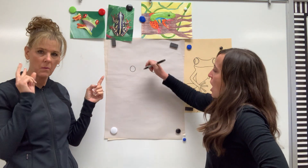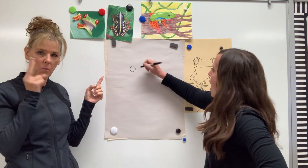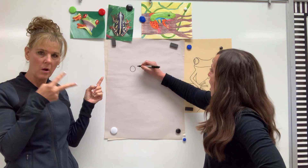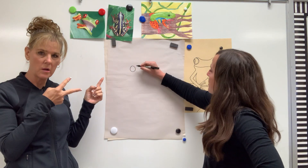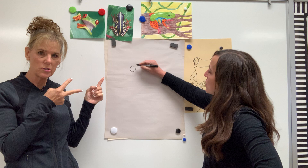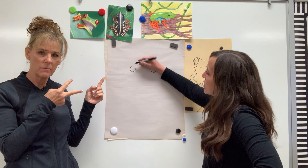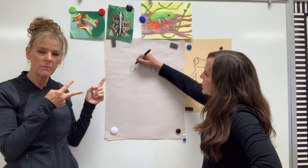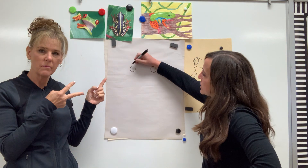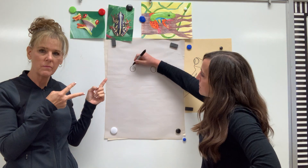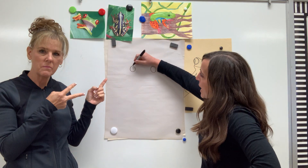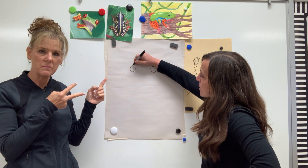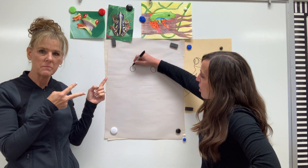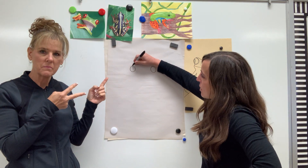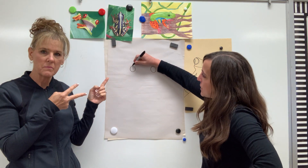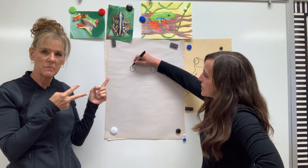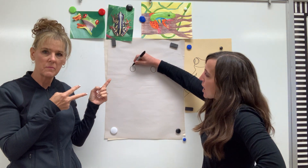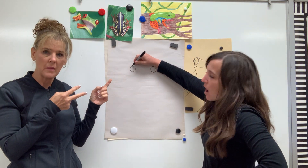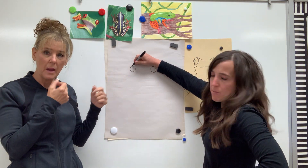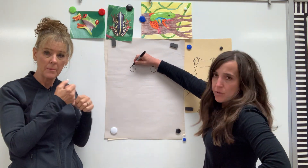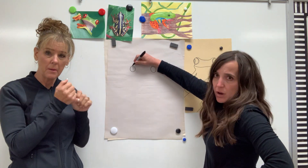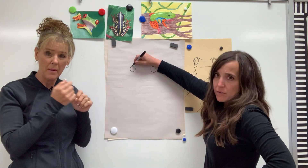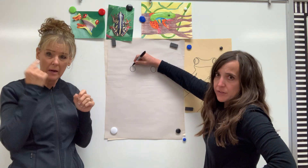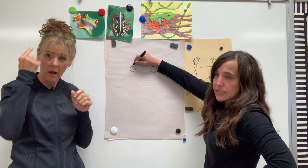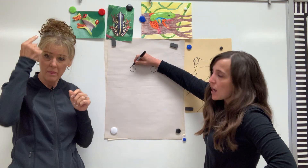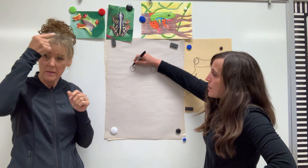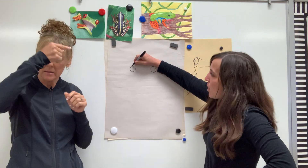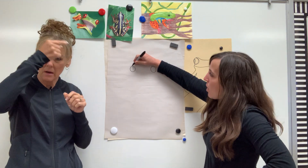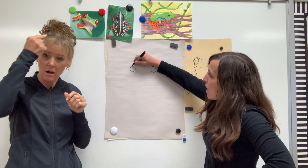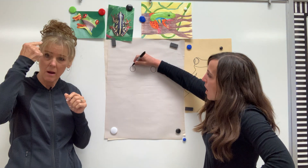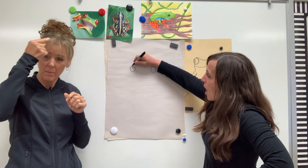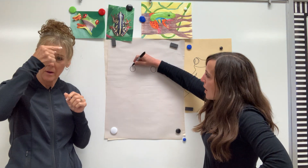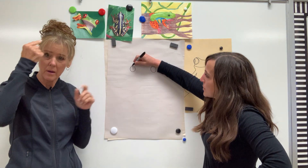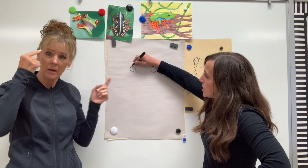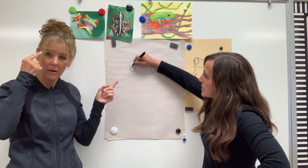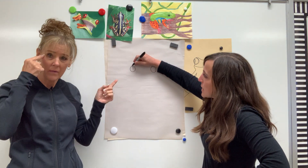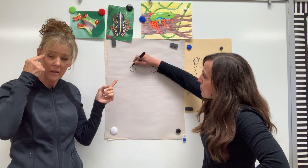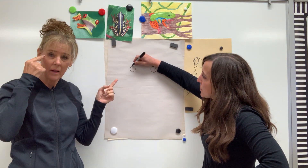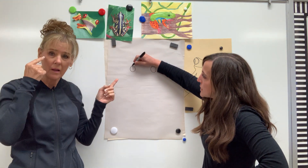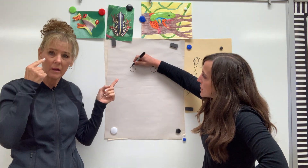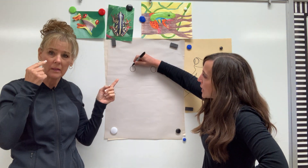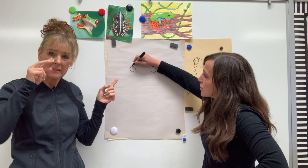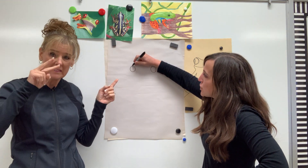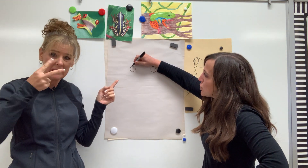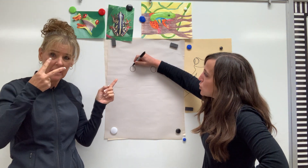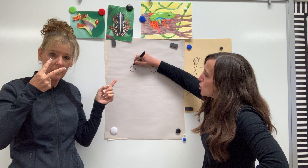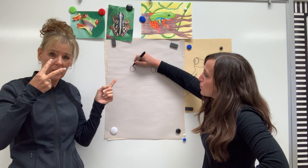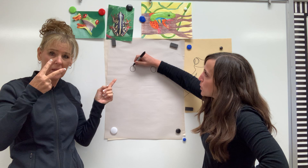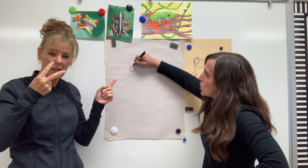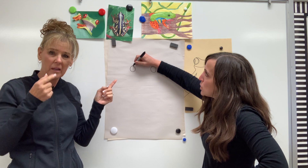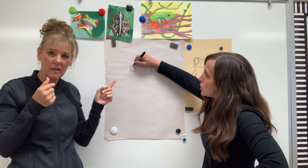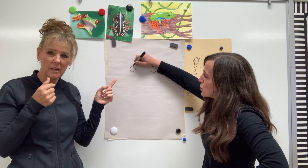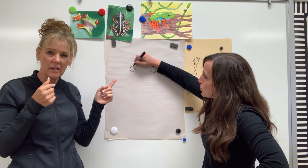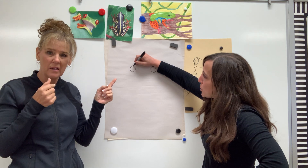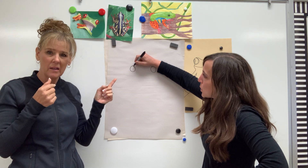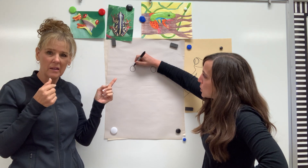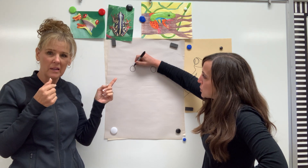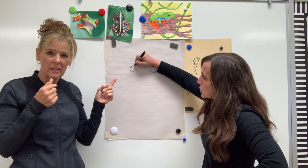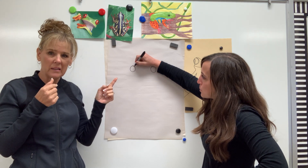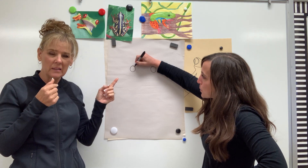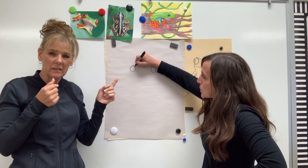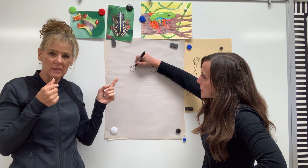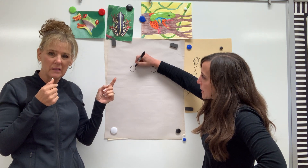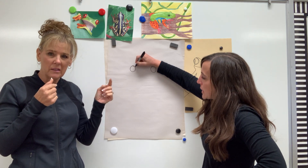watch. I'm going to make on the top of this eyeball, I'm gonna double this line super,